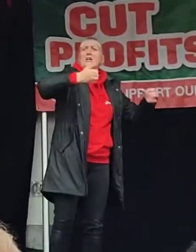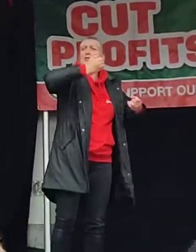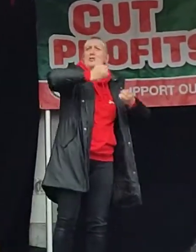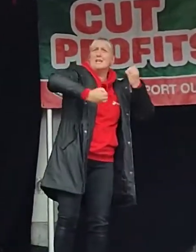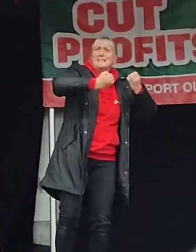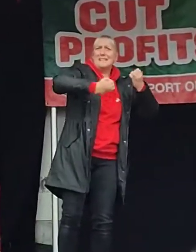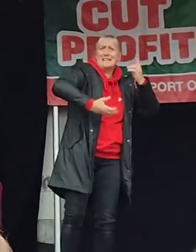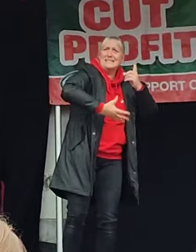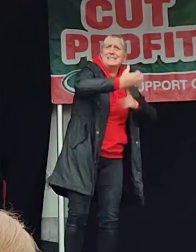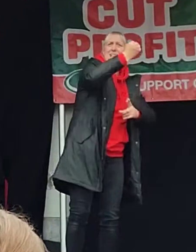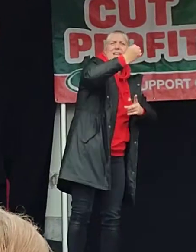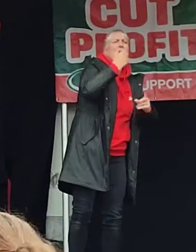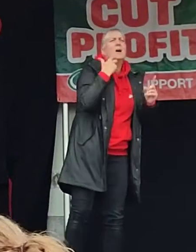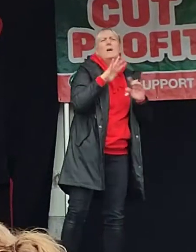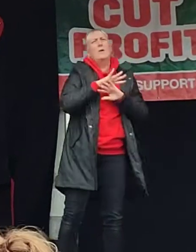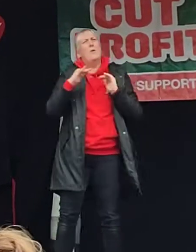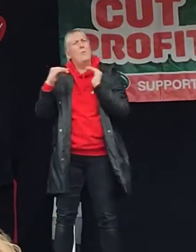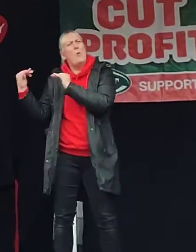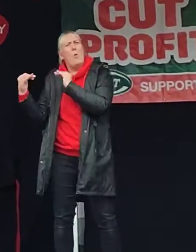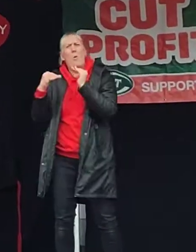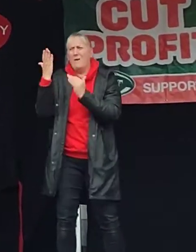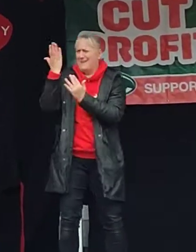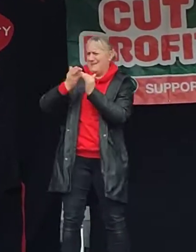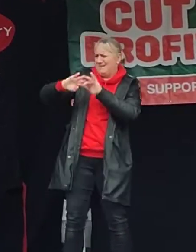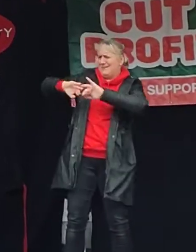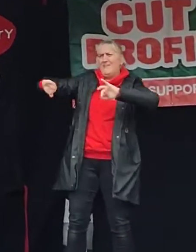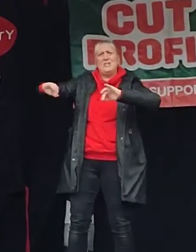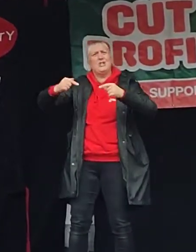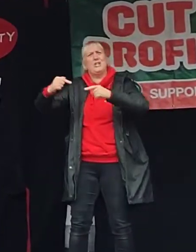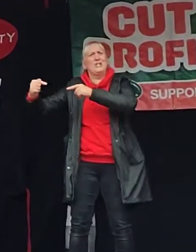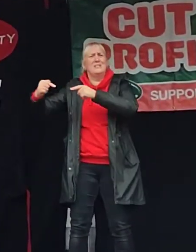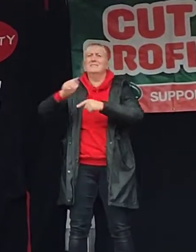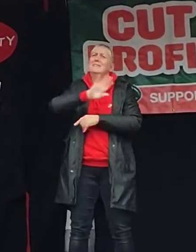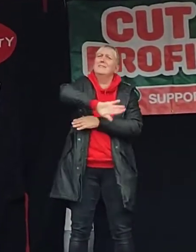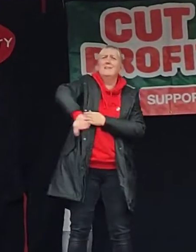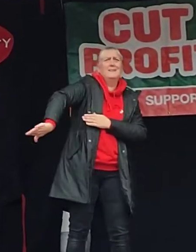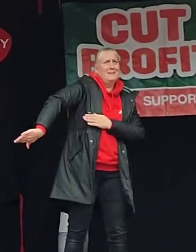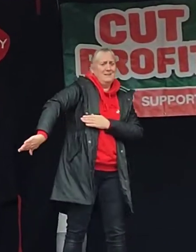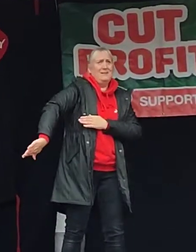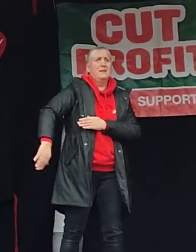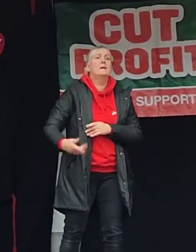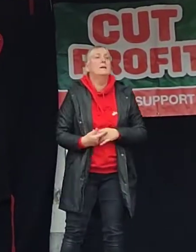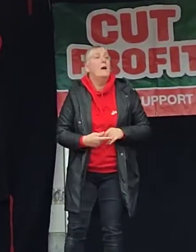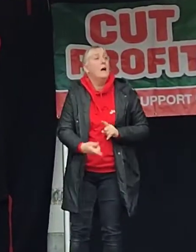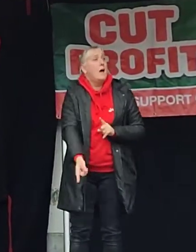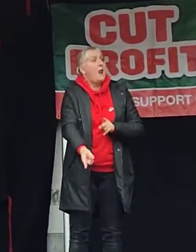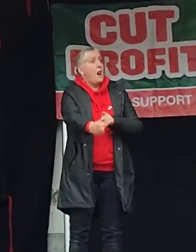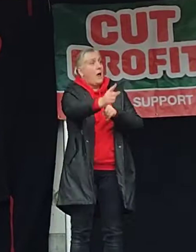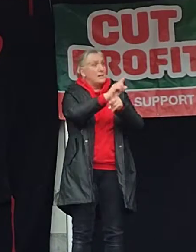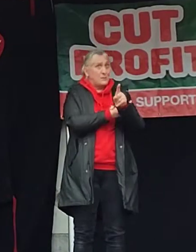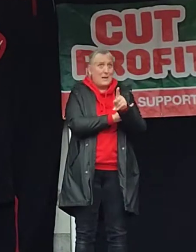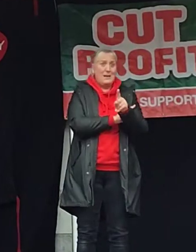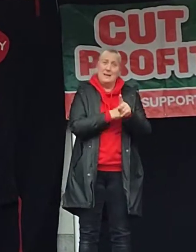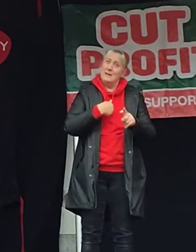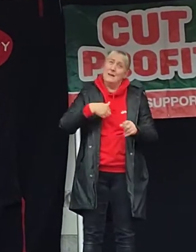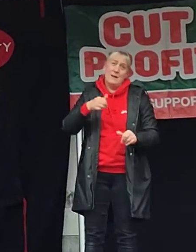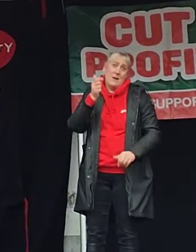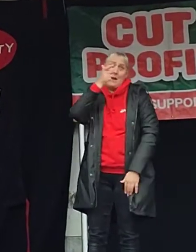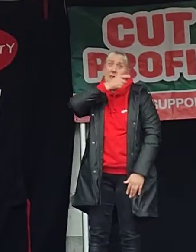of unity, not of division. Last weekend, I had the great privilege of